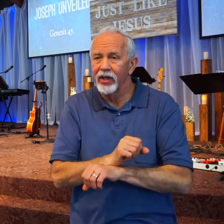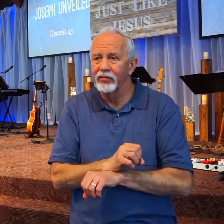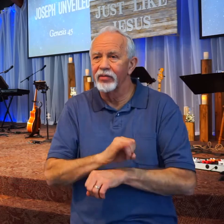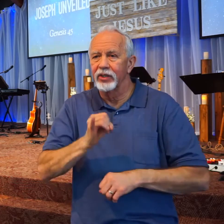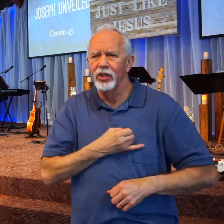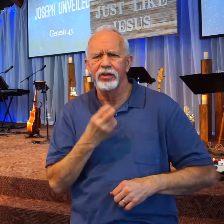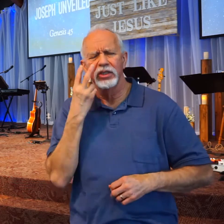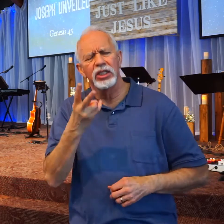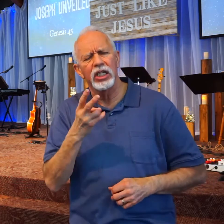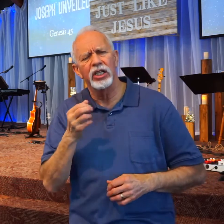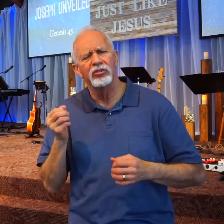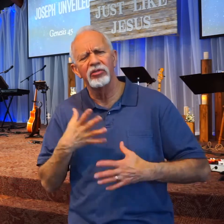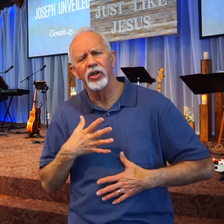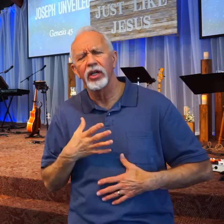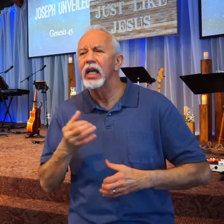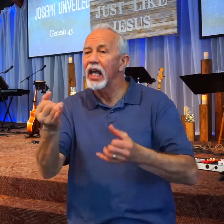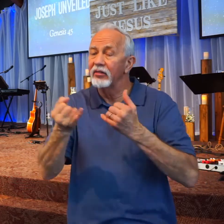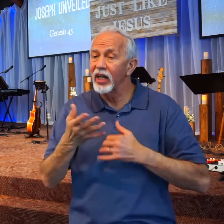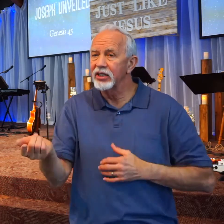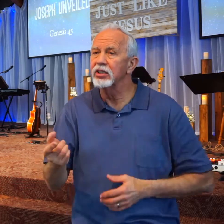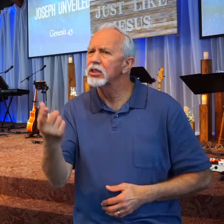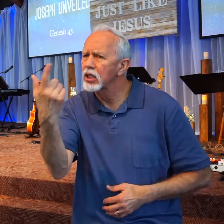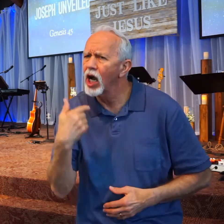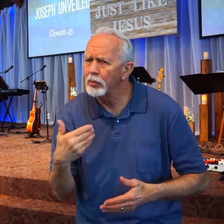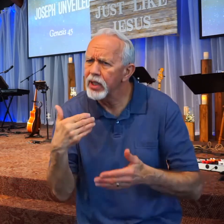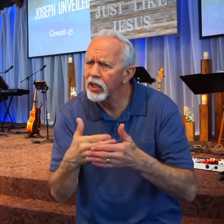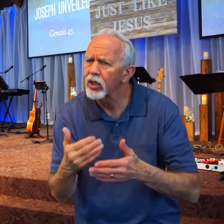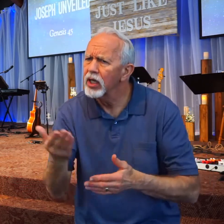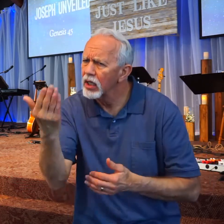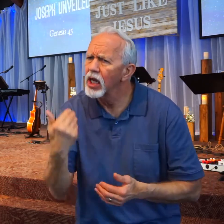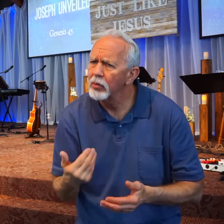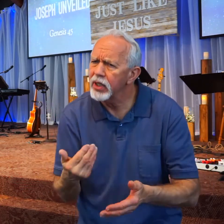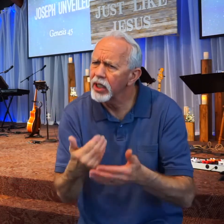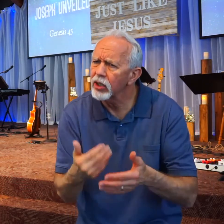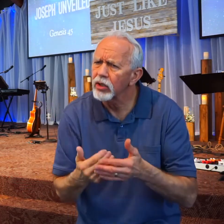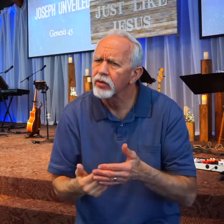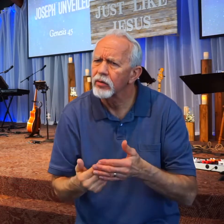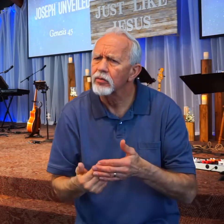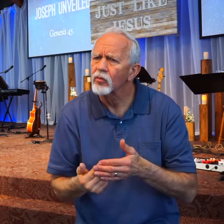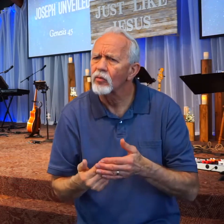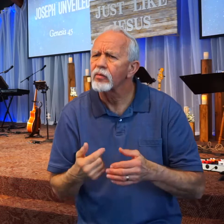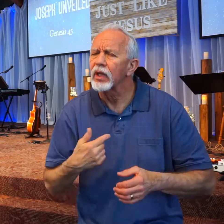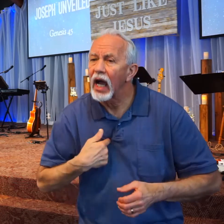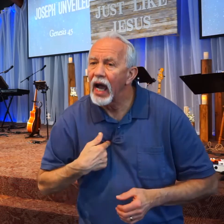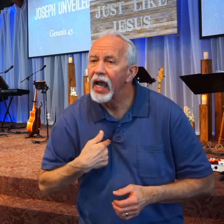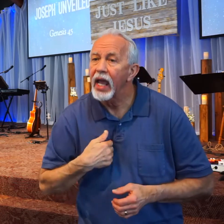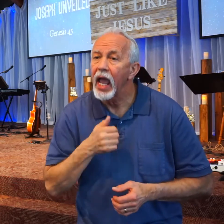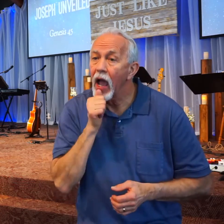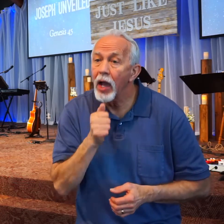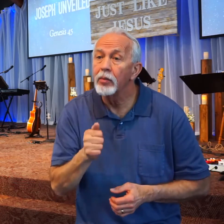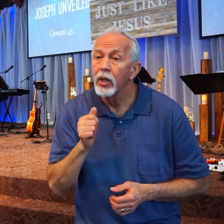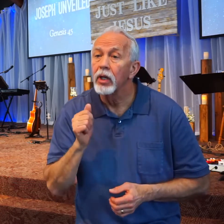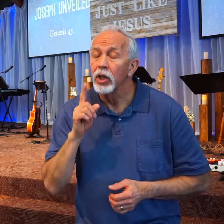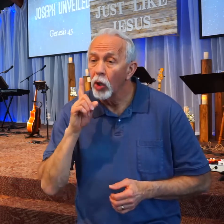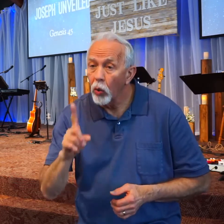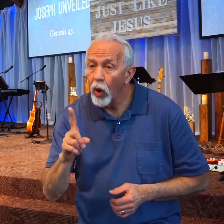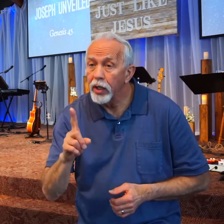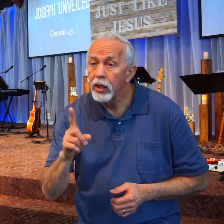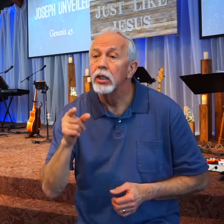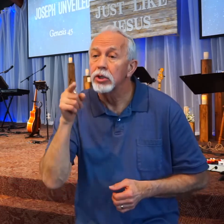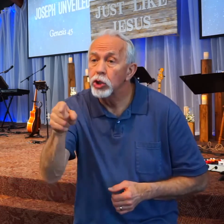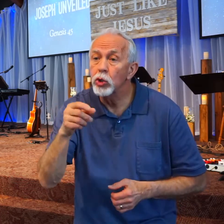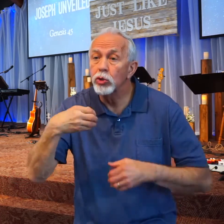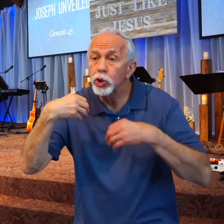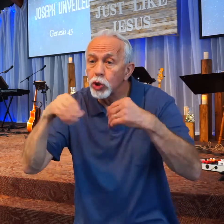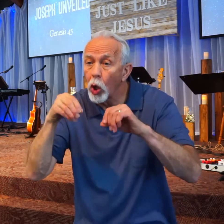fear, he invites them to come near, and they do. And he says to them, I am the one that you